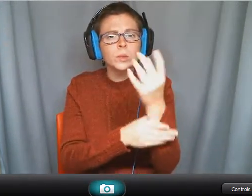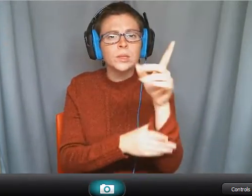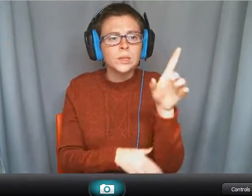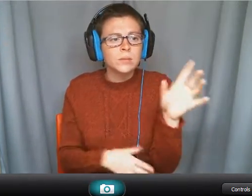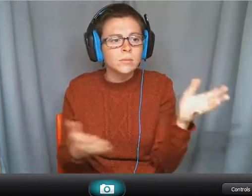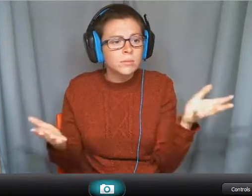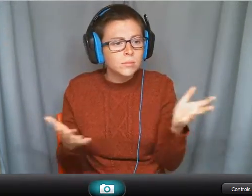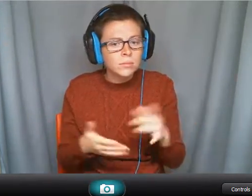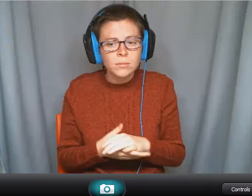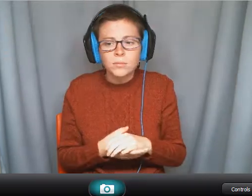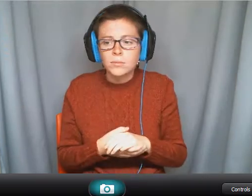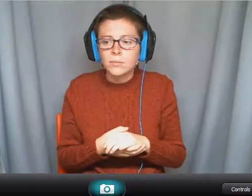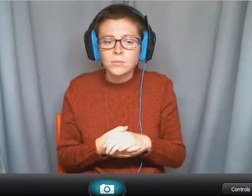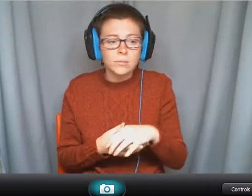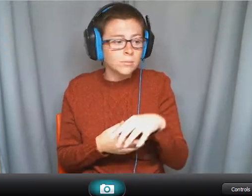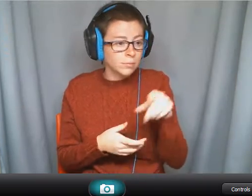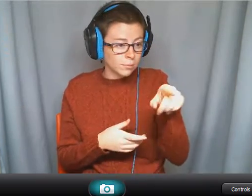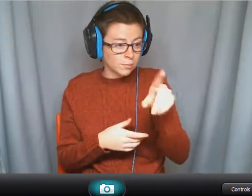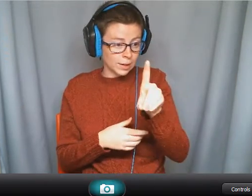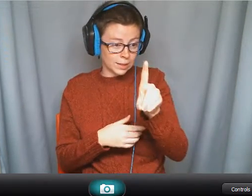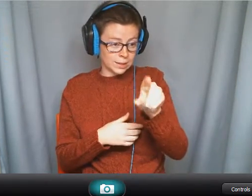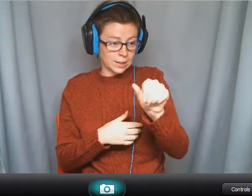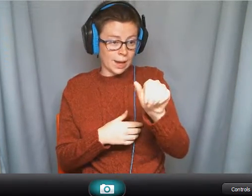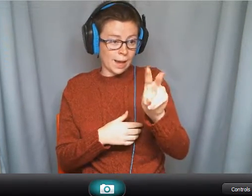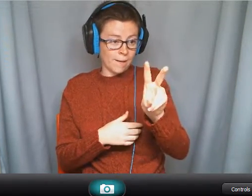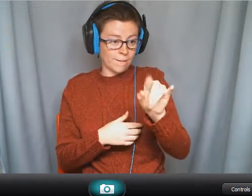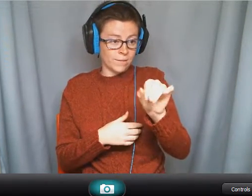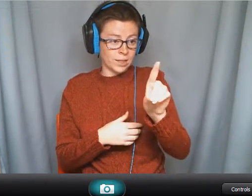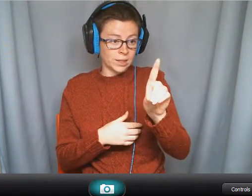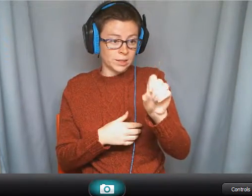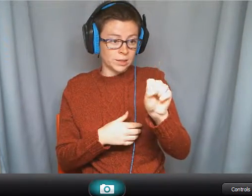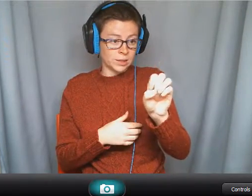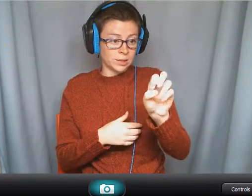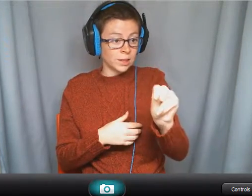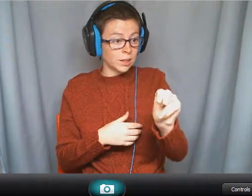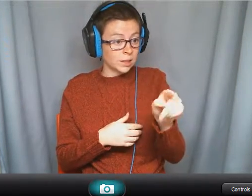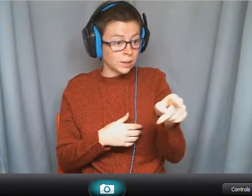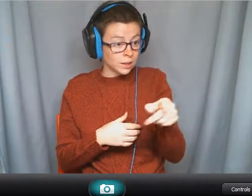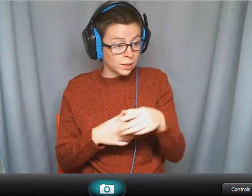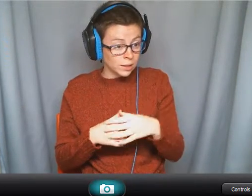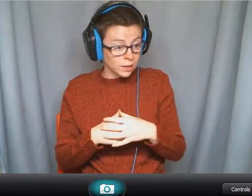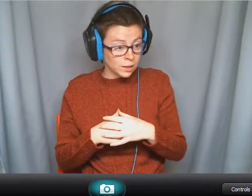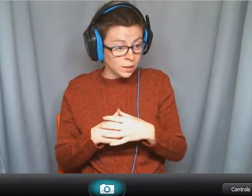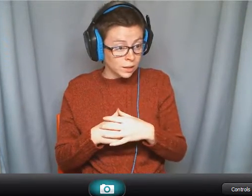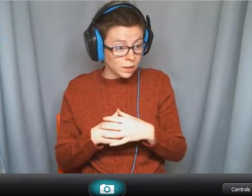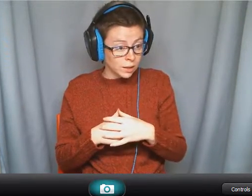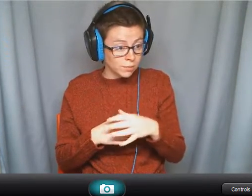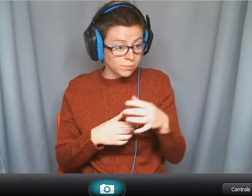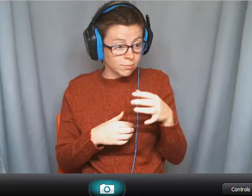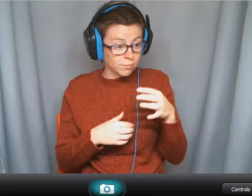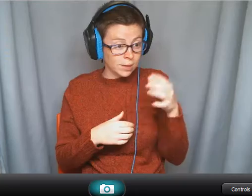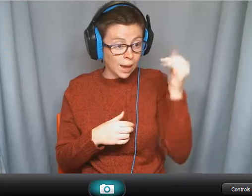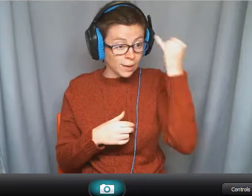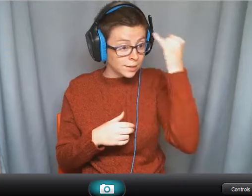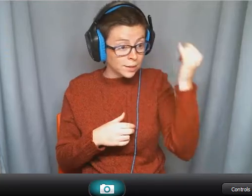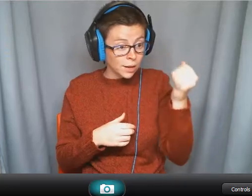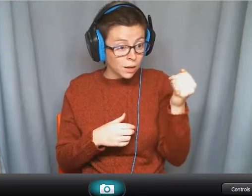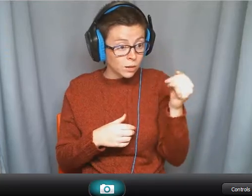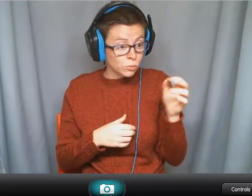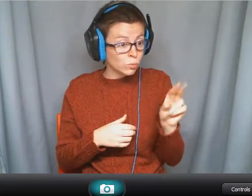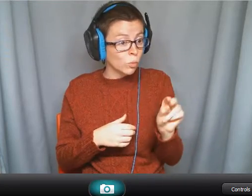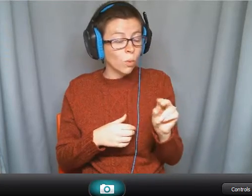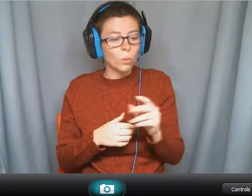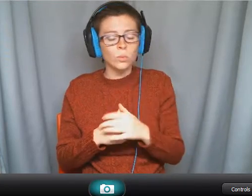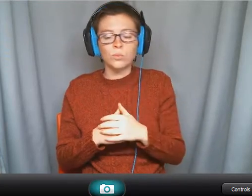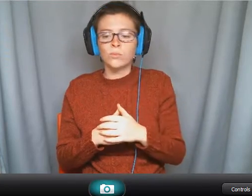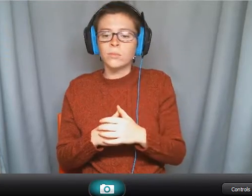Davidson? Any ideas, Davidson? When we have snow, we think of winter. When we